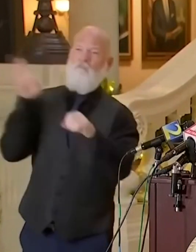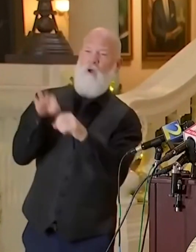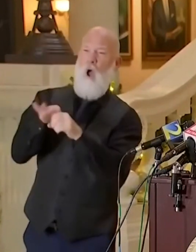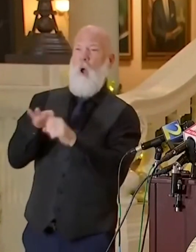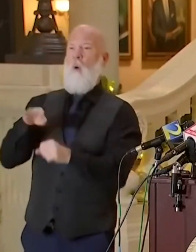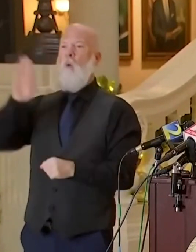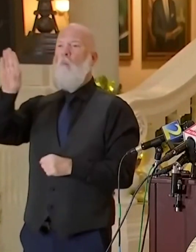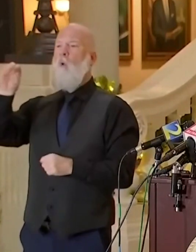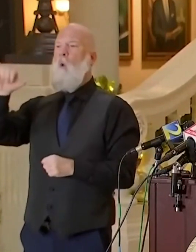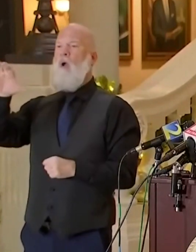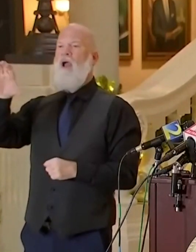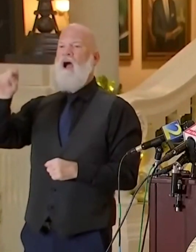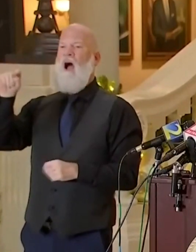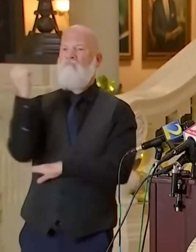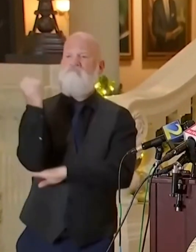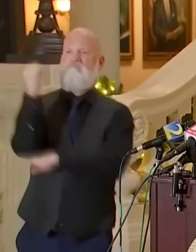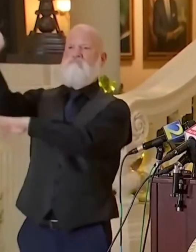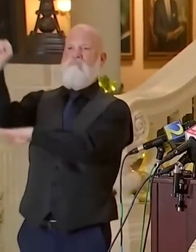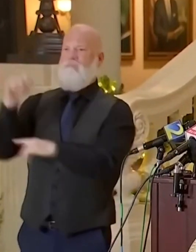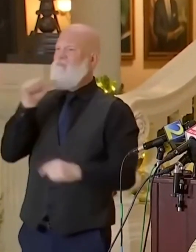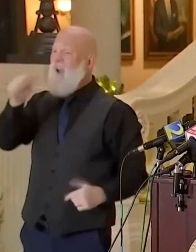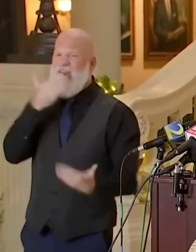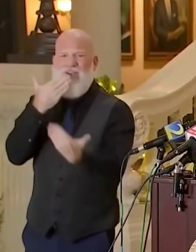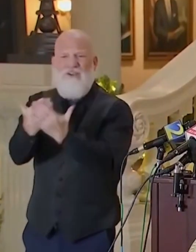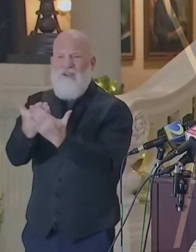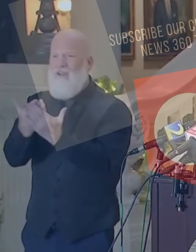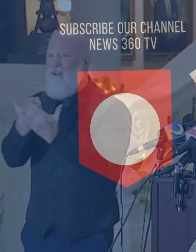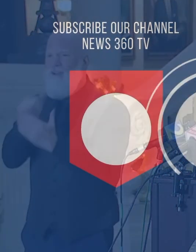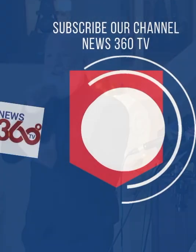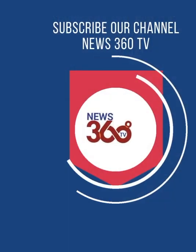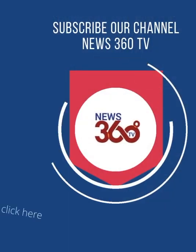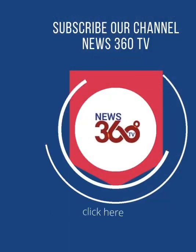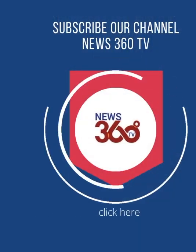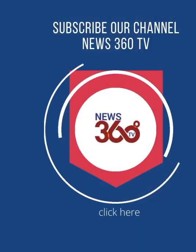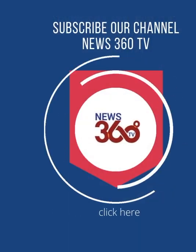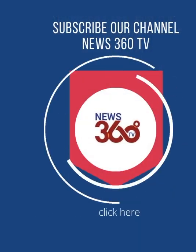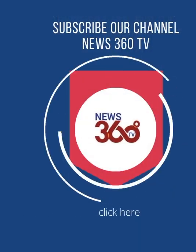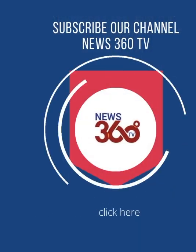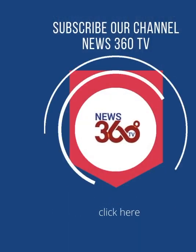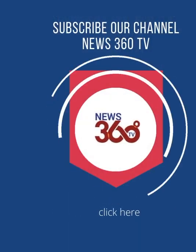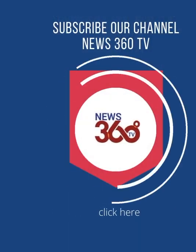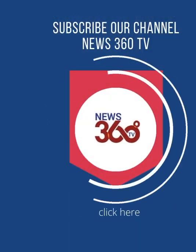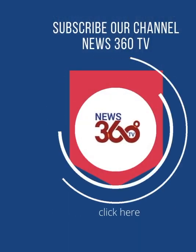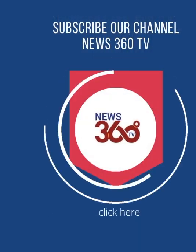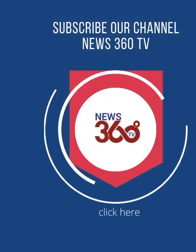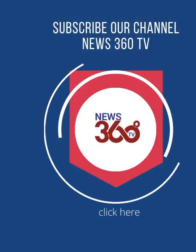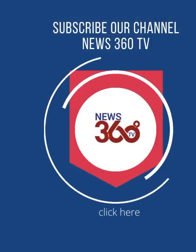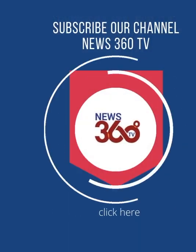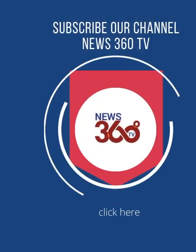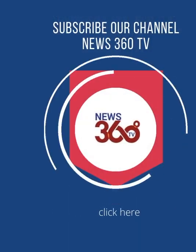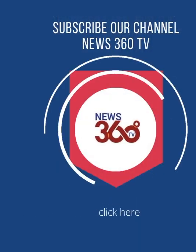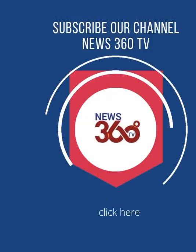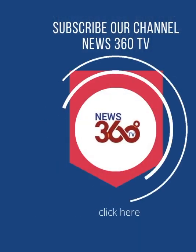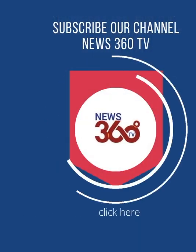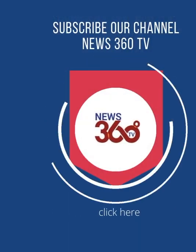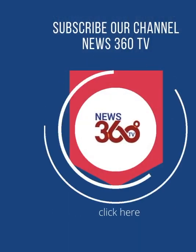Your right to vote is sacred. Don't let someone con you out of it. Tackle- for you.